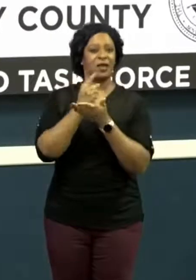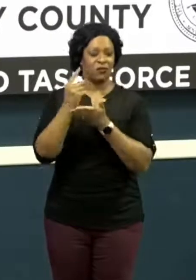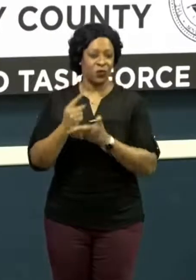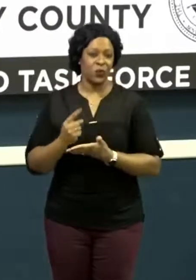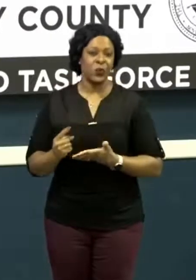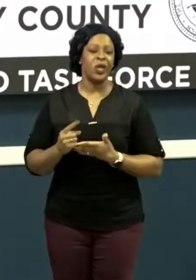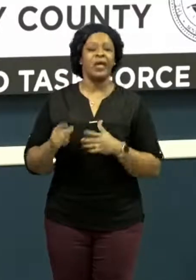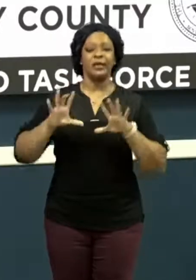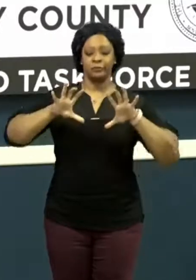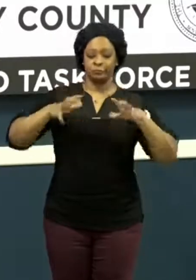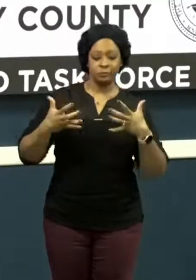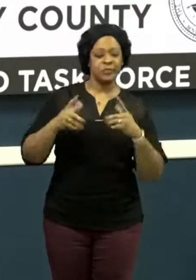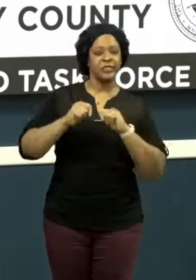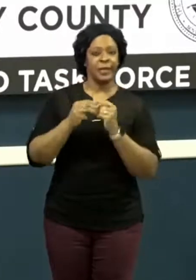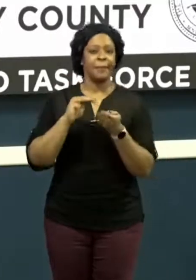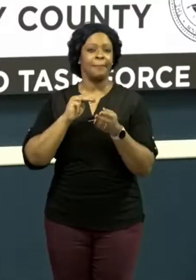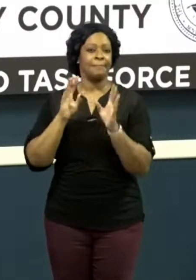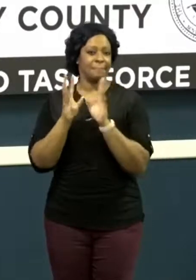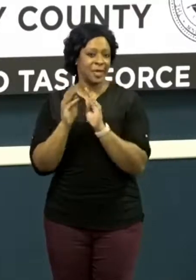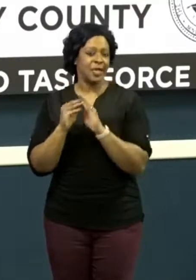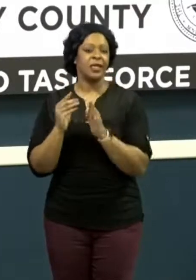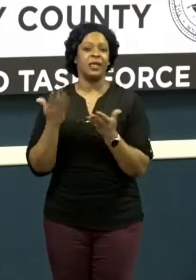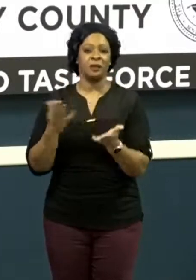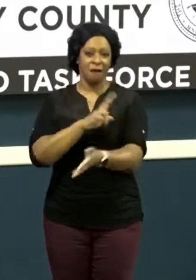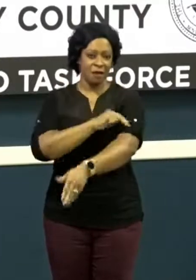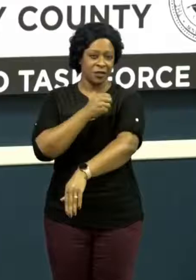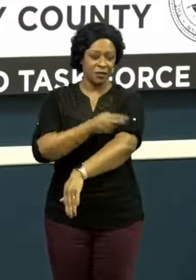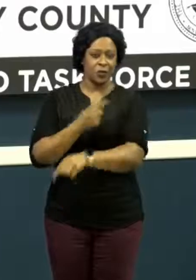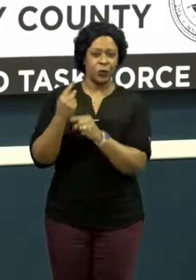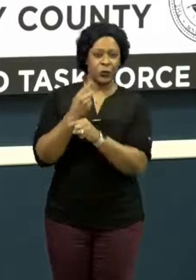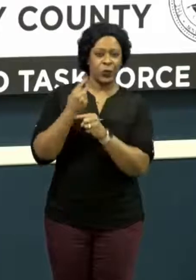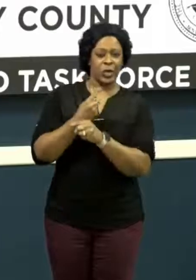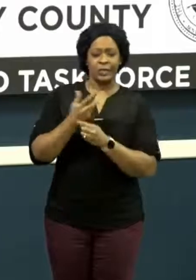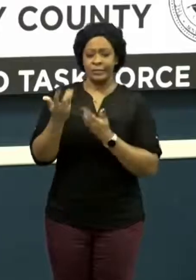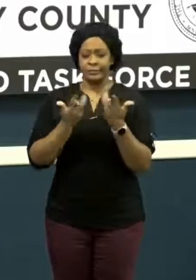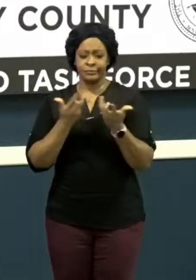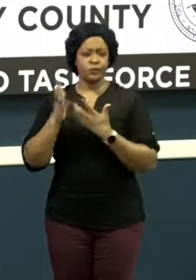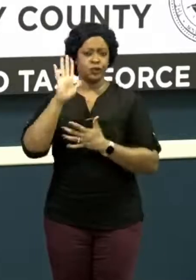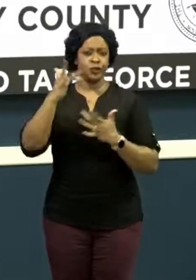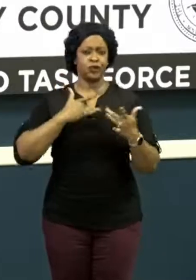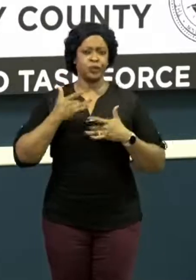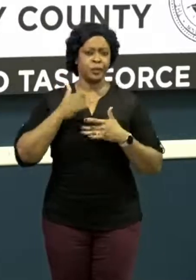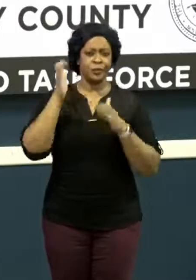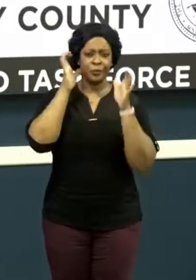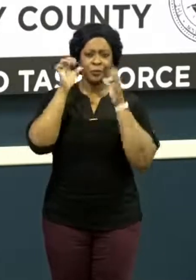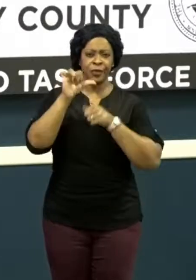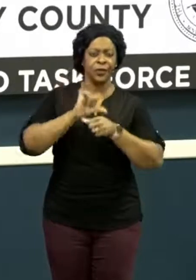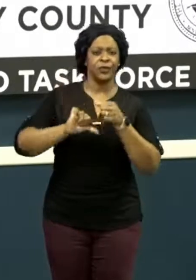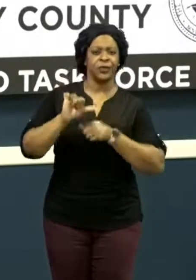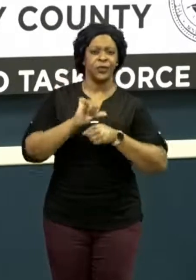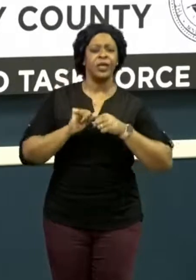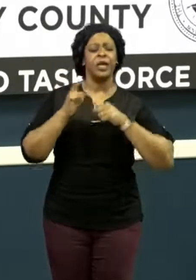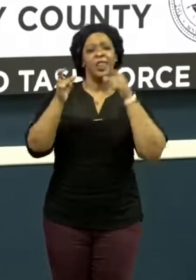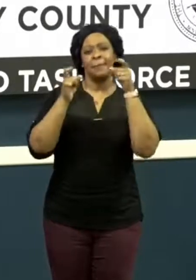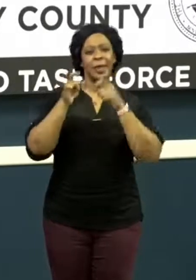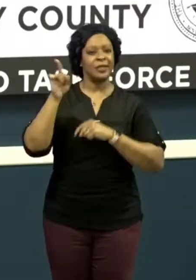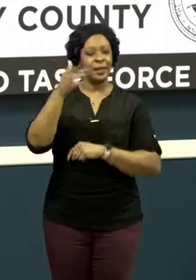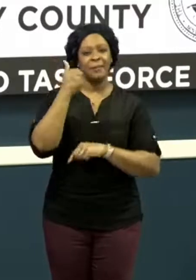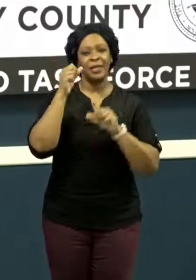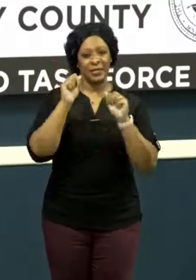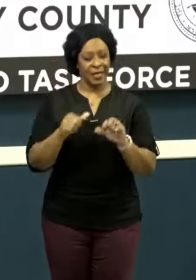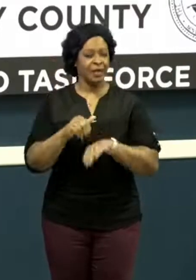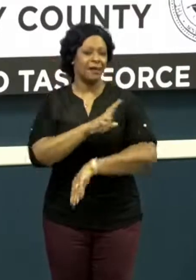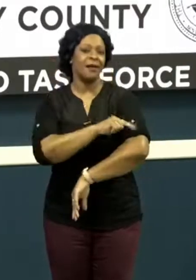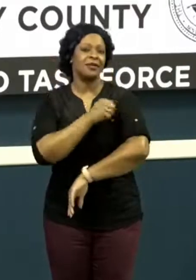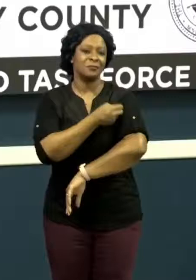system so we can hear regular kind of a drumbeat of what the concerns are. They are managing the best they can. As I did